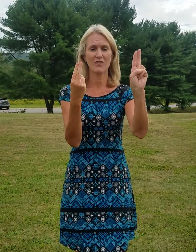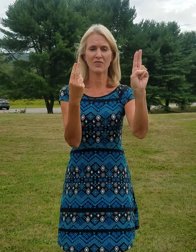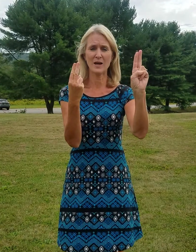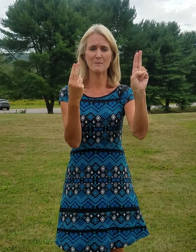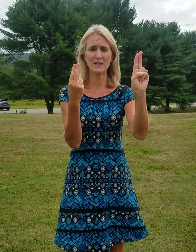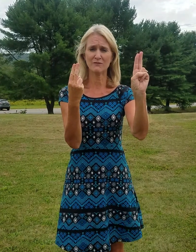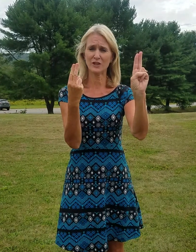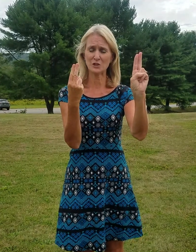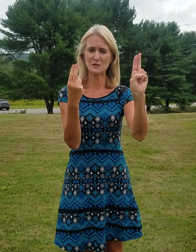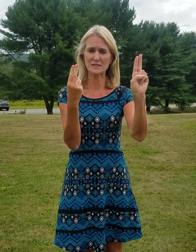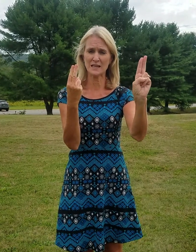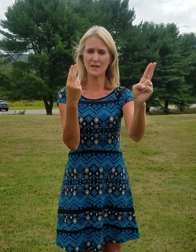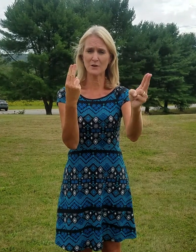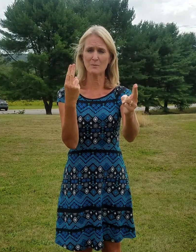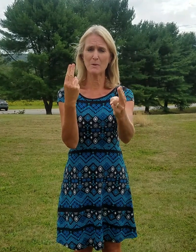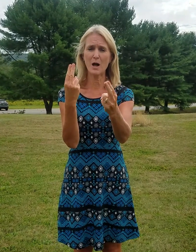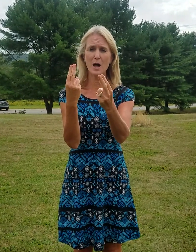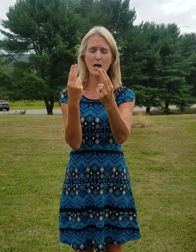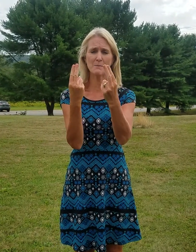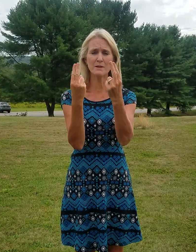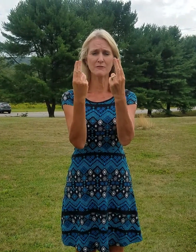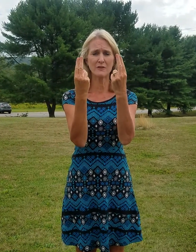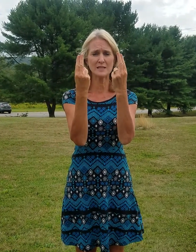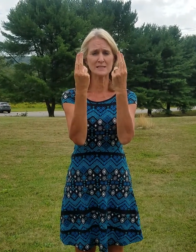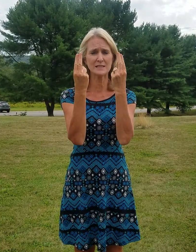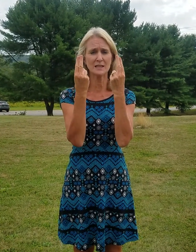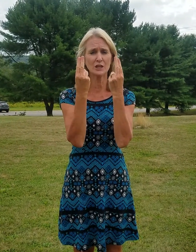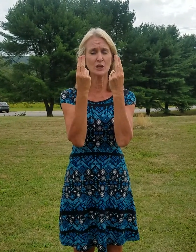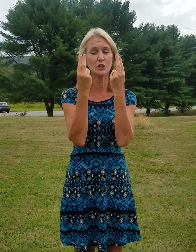Thumb and fingers together. Palm facing you.